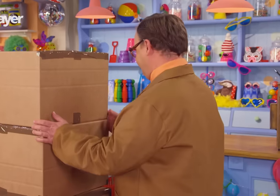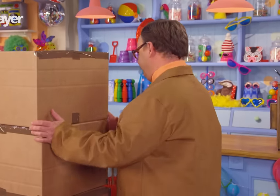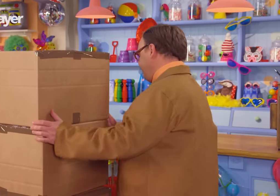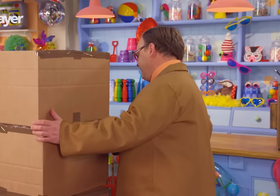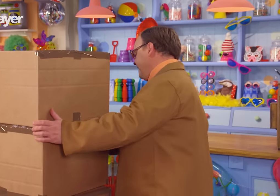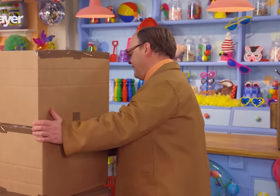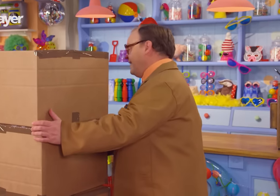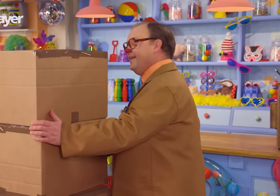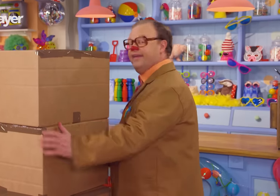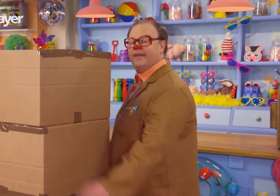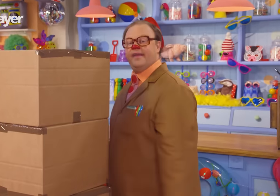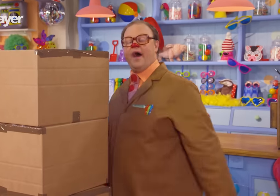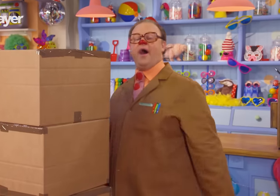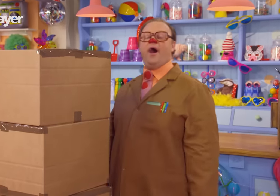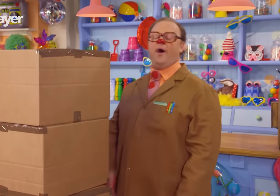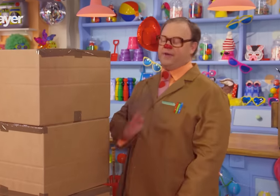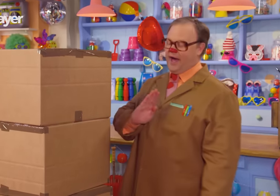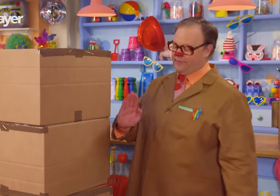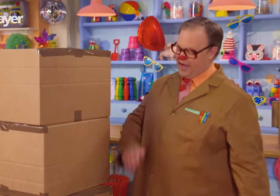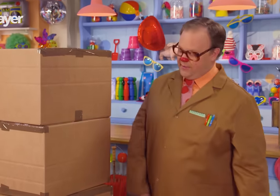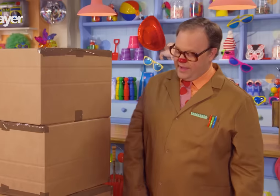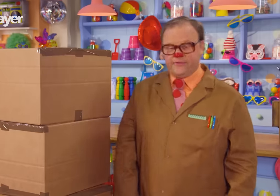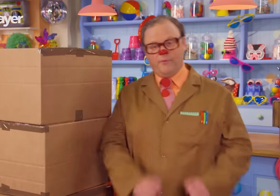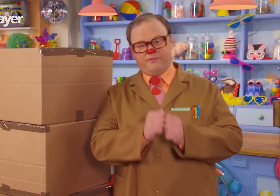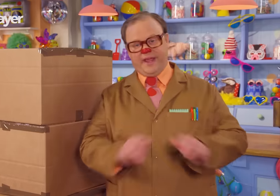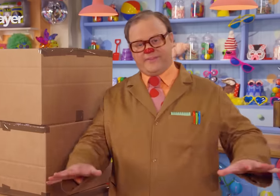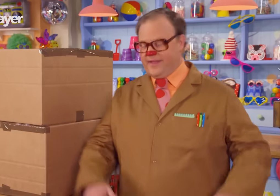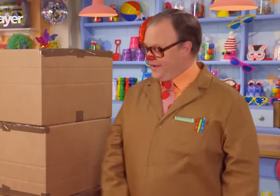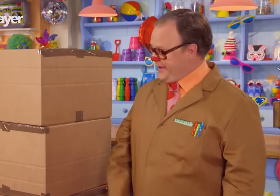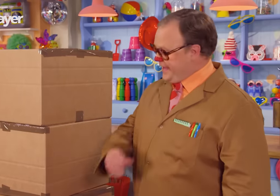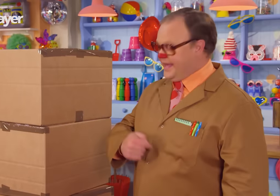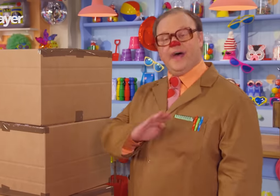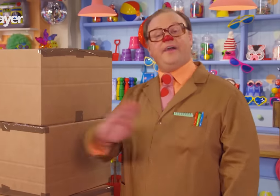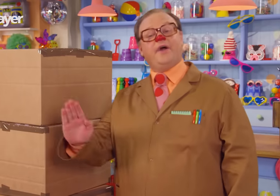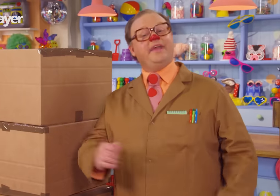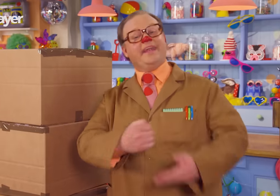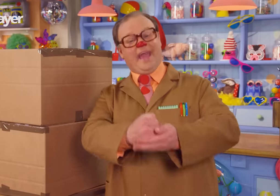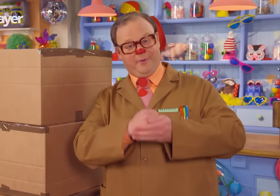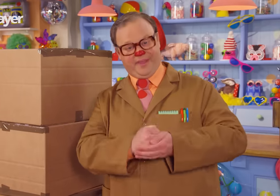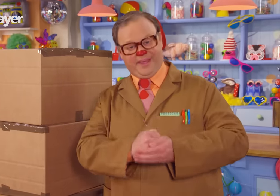help, Shopkeeper Tumble? Oh, no, no. It's all finished. I don't need any help, thank you.